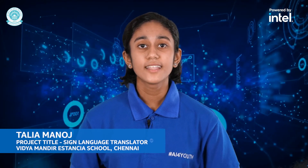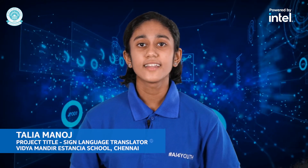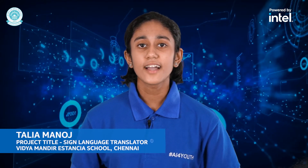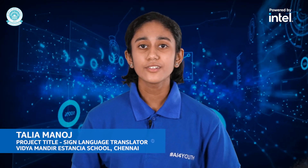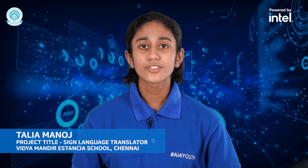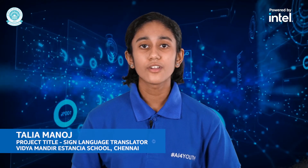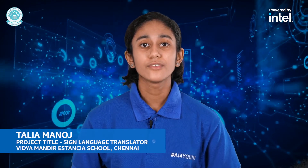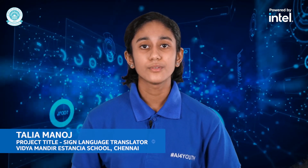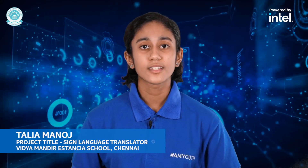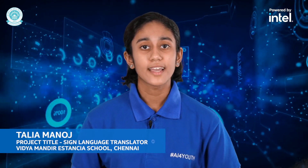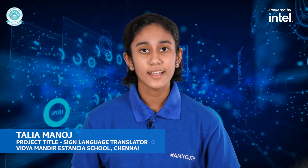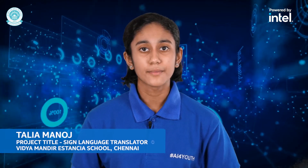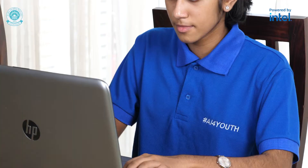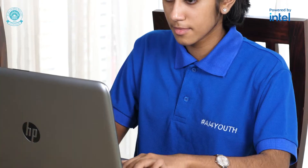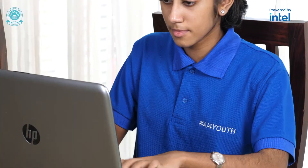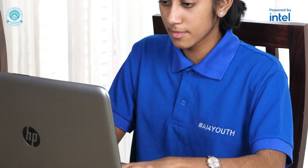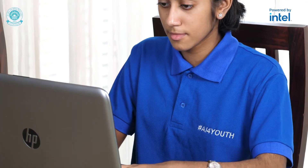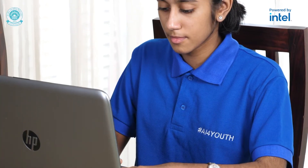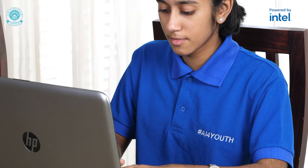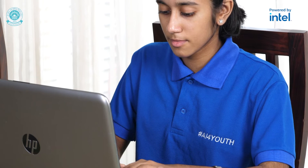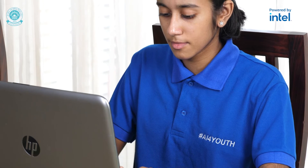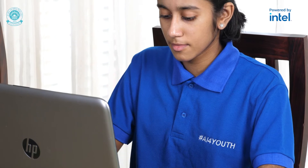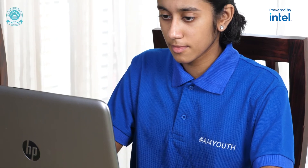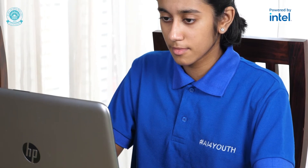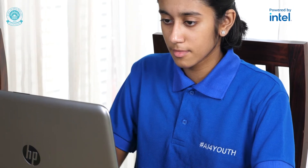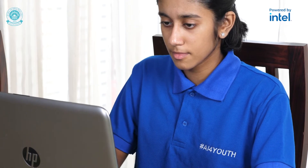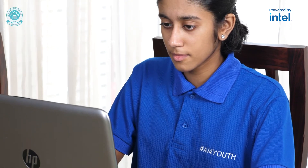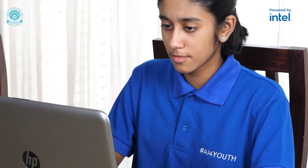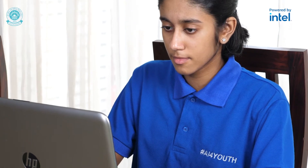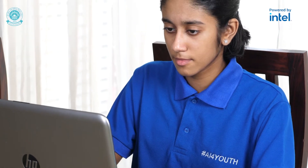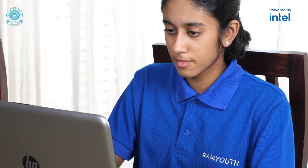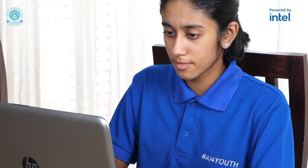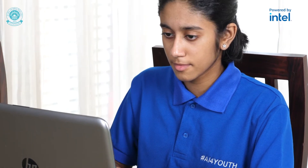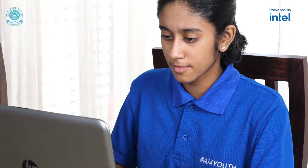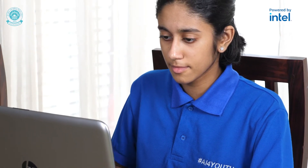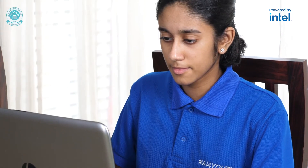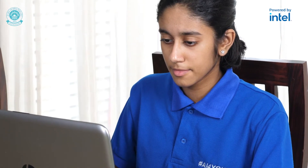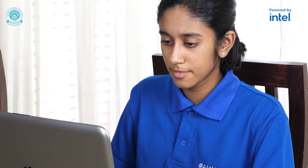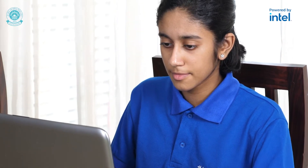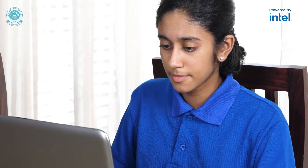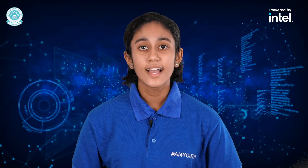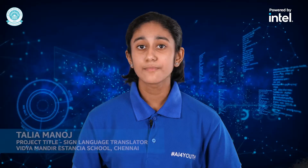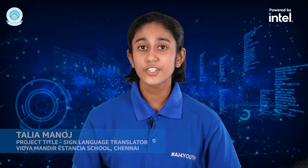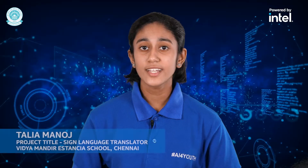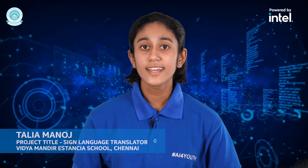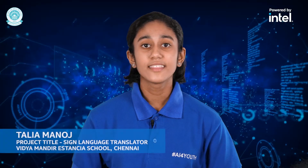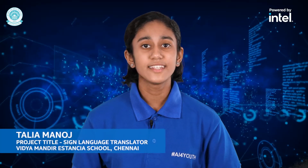that I could solve using AI. While doing so, I came across the scenario of differently abled people, especially the